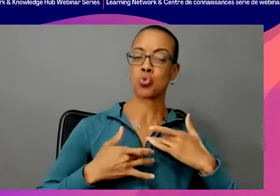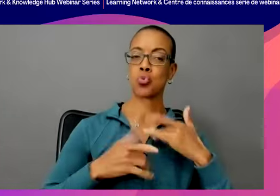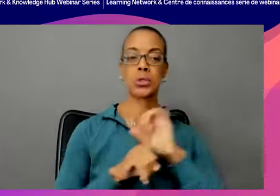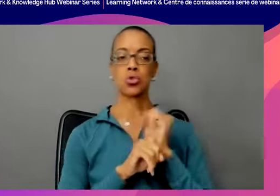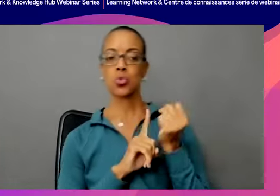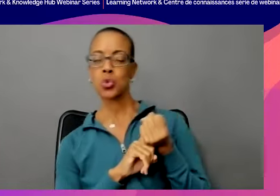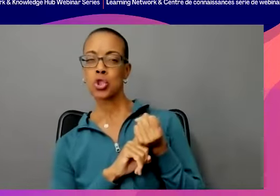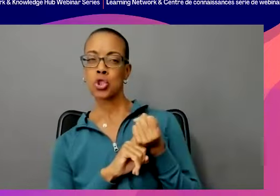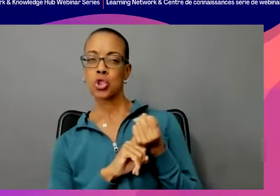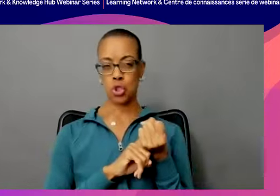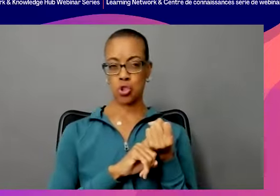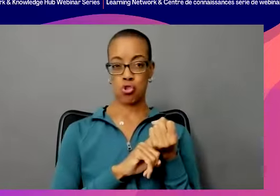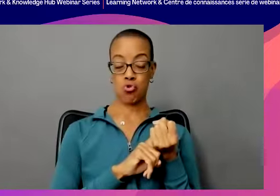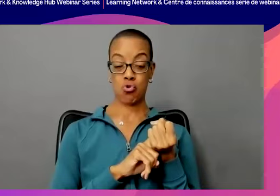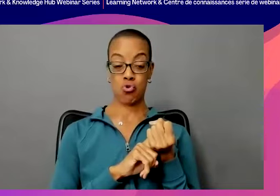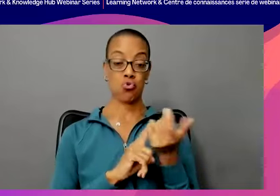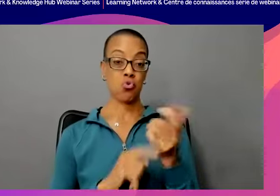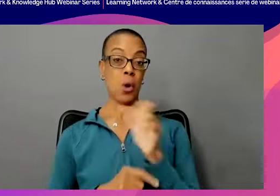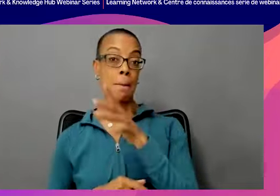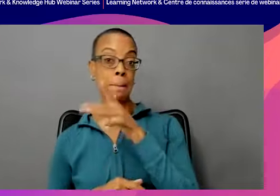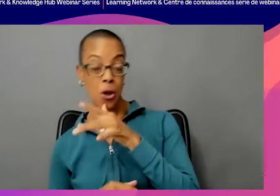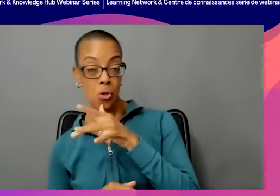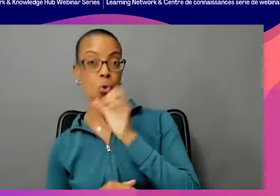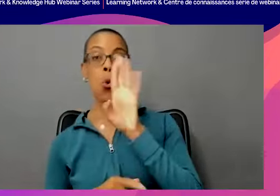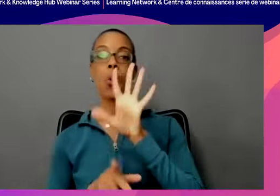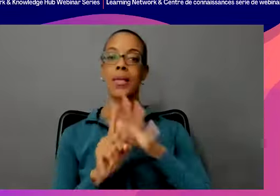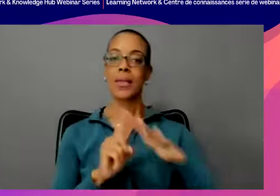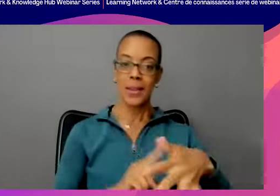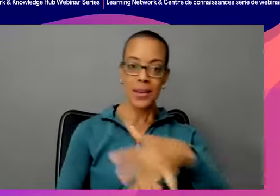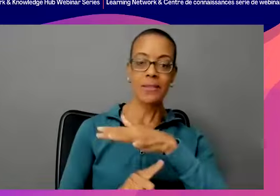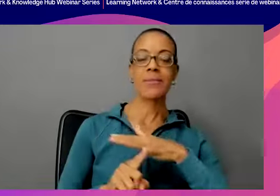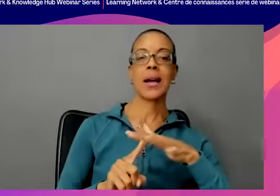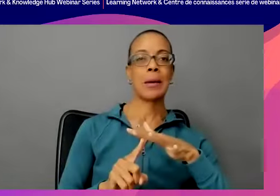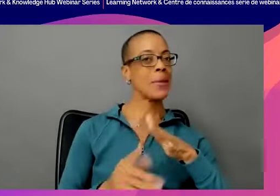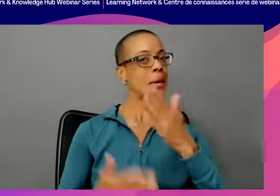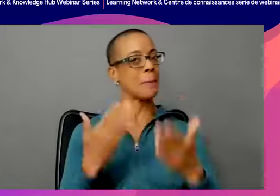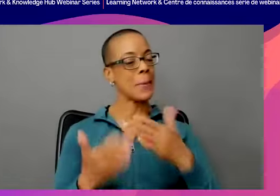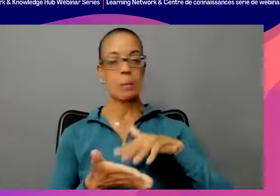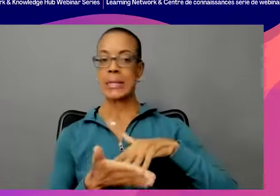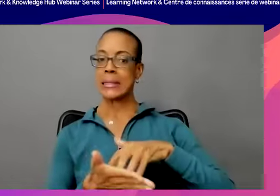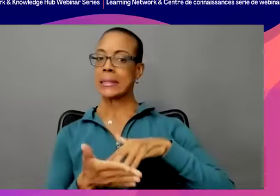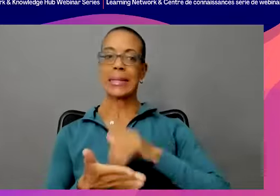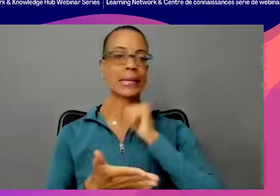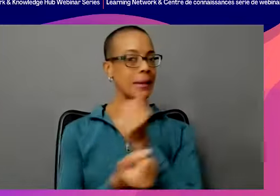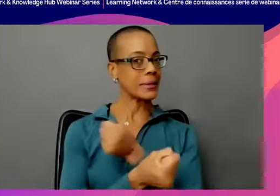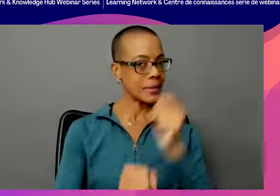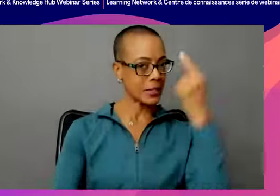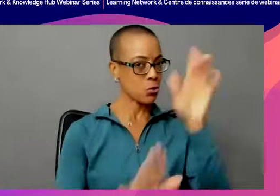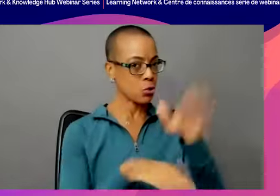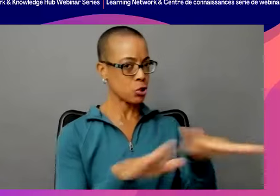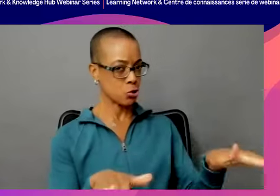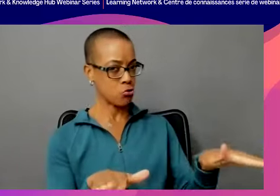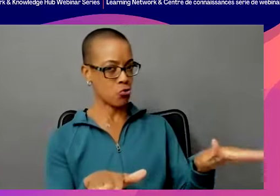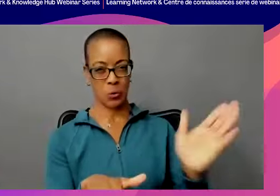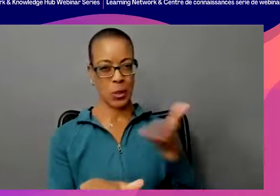the lifestyle of mothers and or the environment may be unsafe for the children?